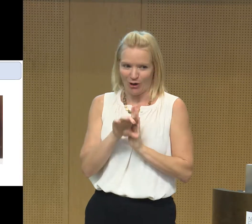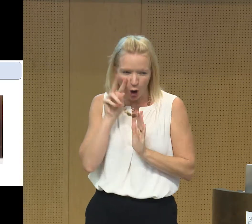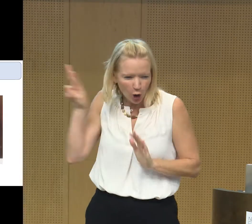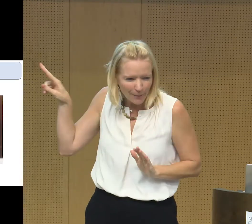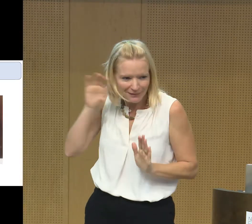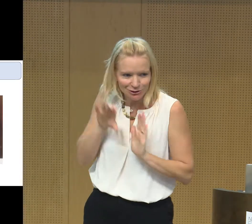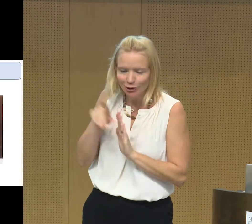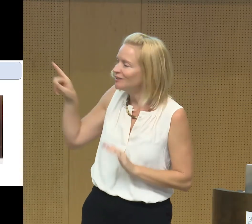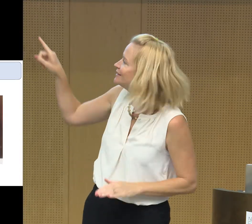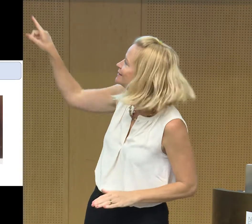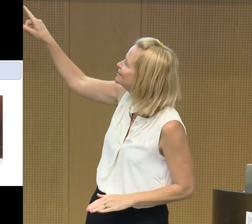at this picture here,